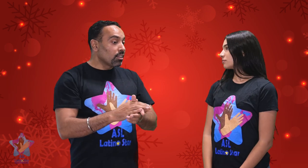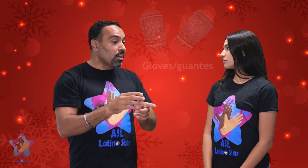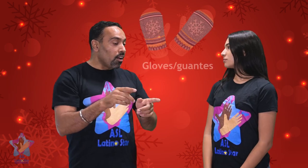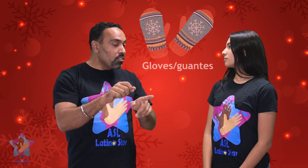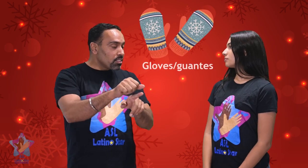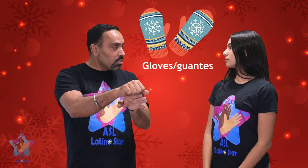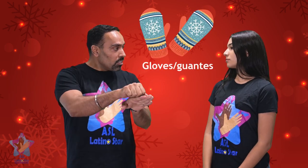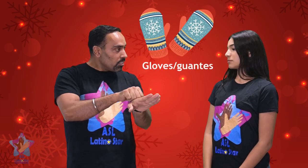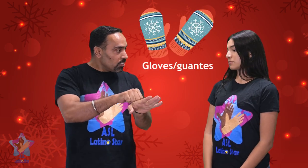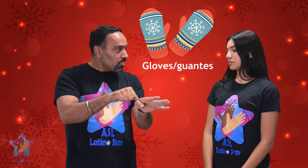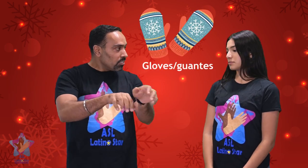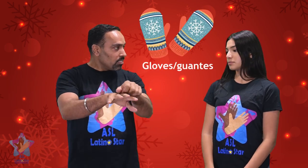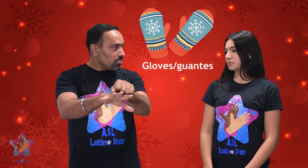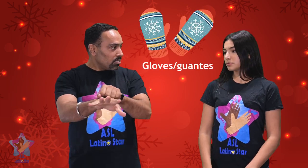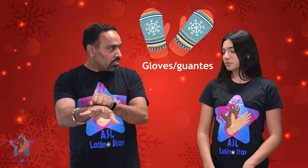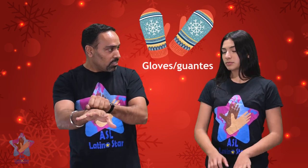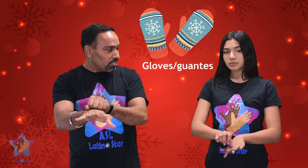Gloves. Guantes.